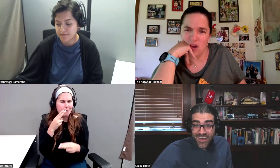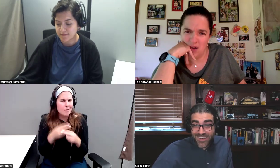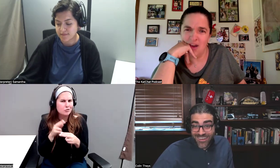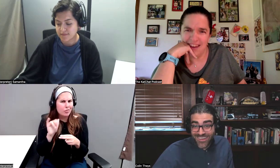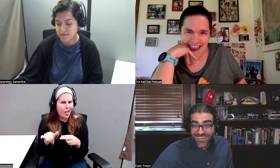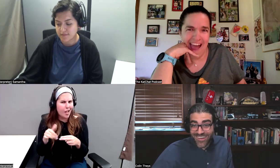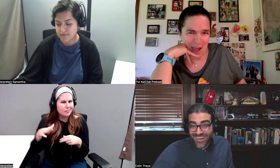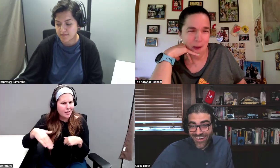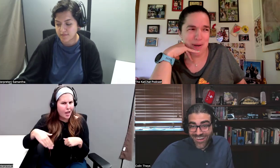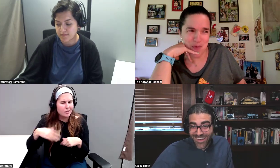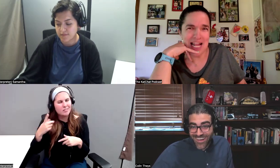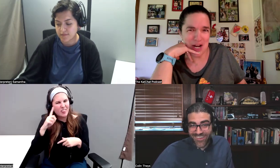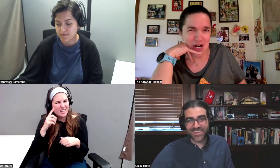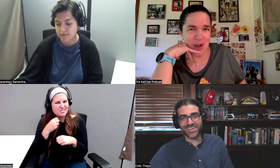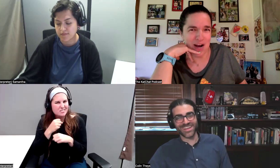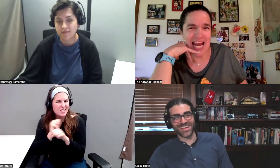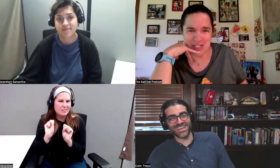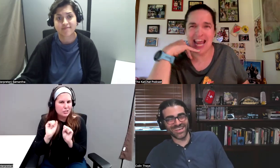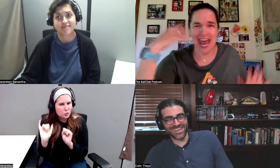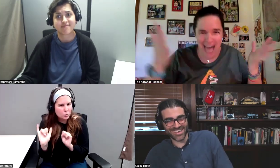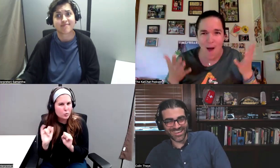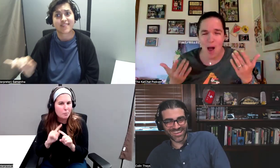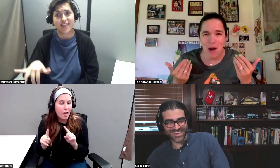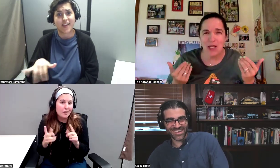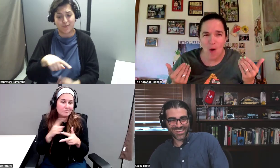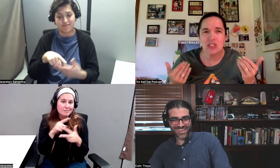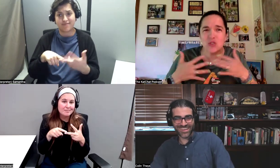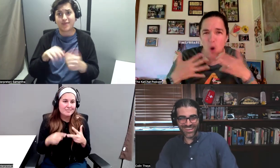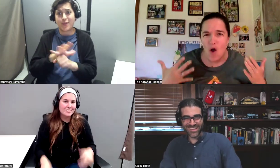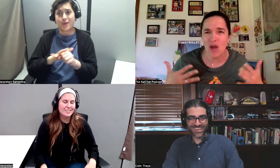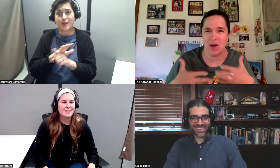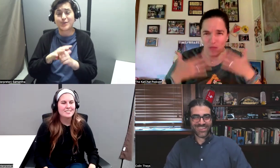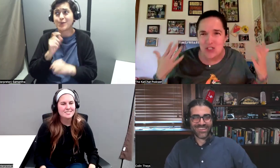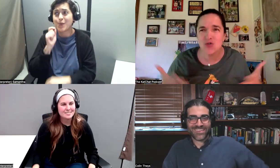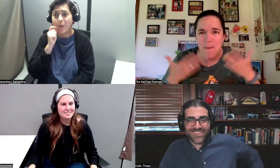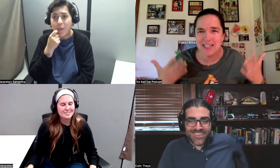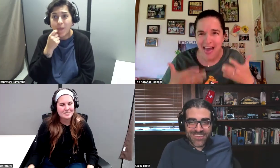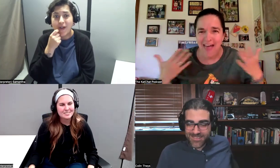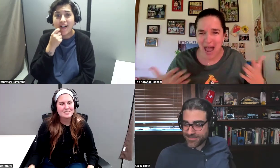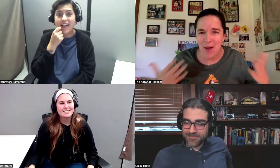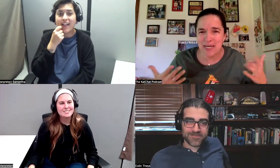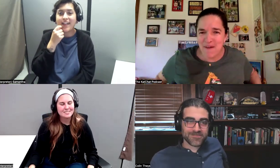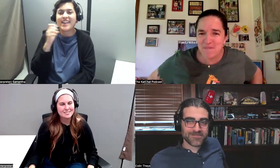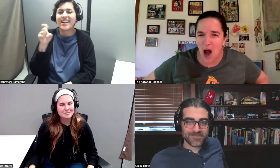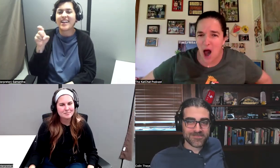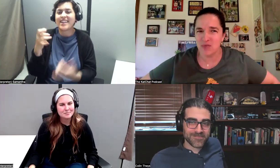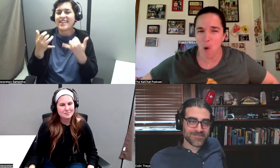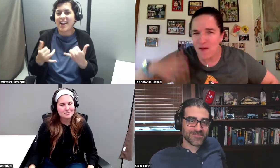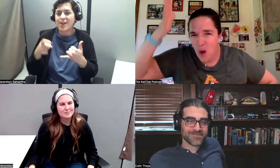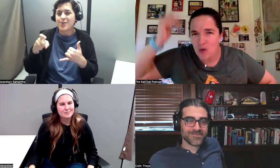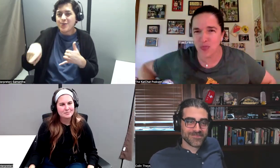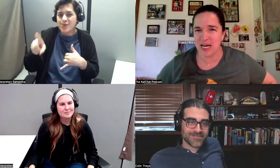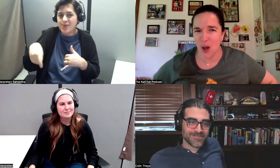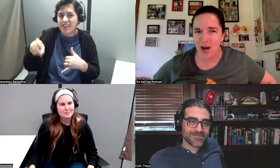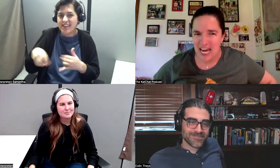Hmm. but Yeah, that would be I really want to good do it. location. Now I want to know the story or the script that could be involved in one